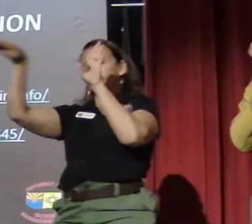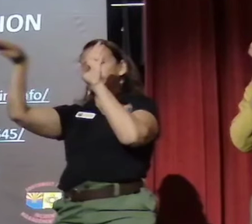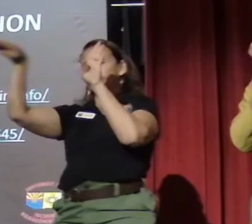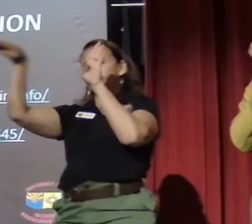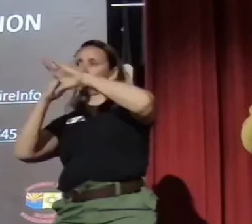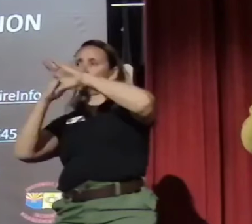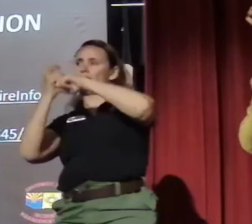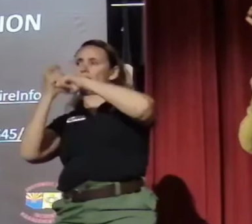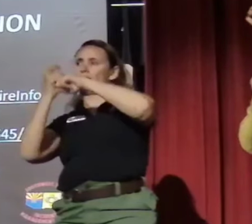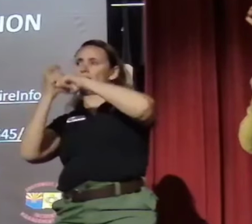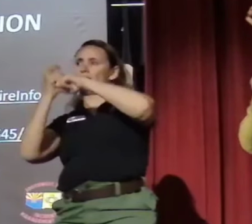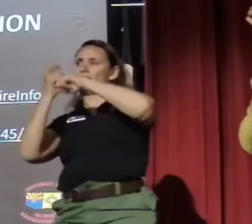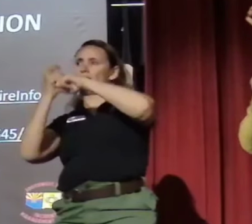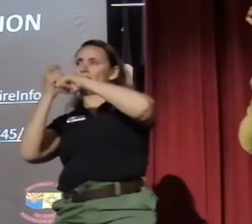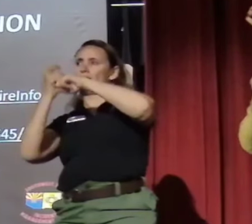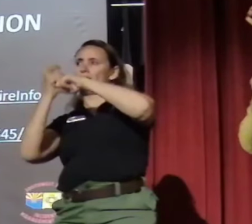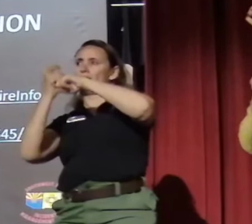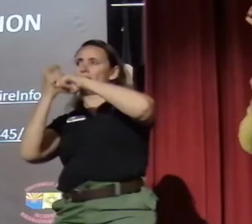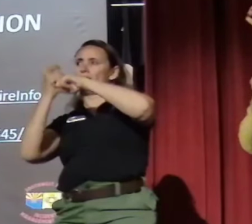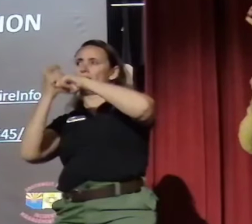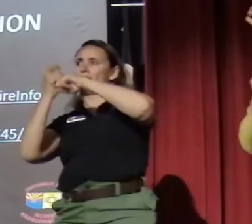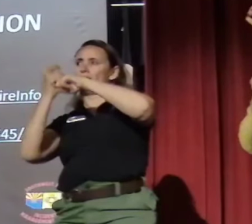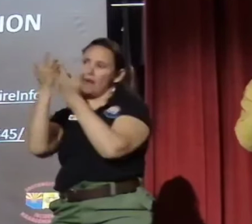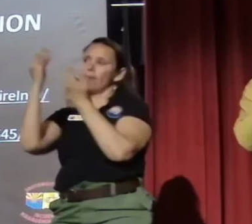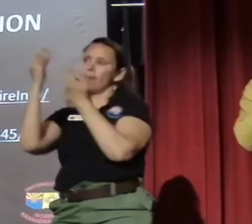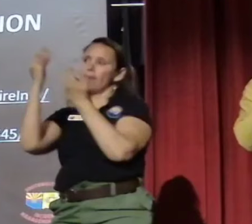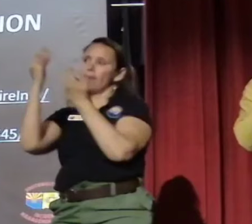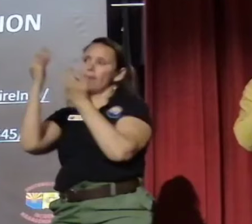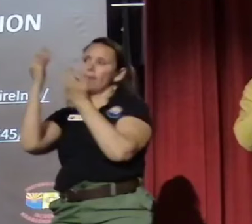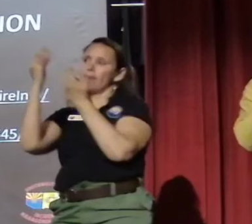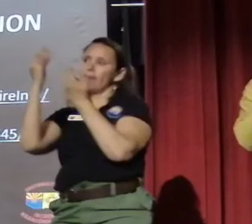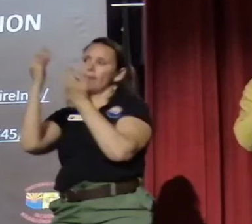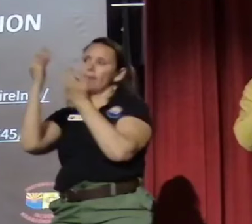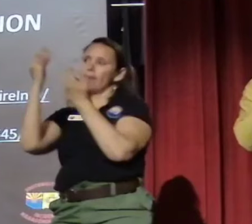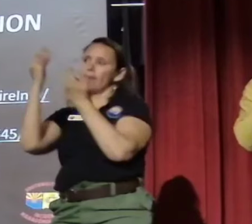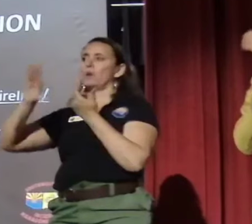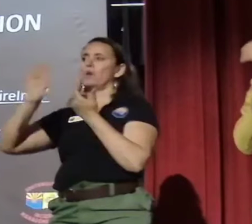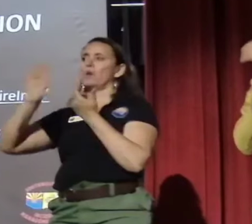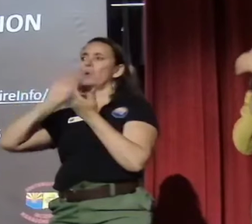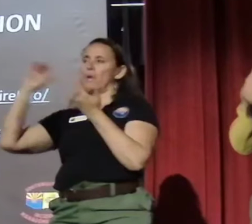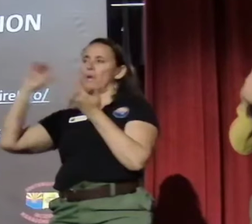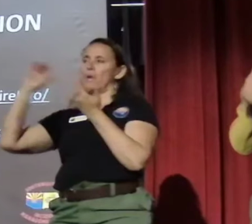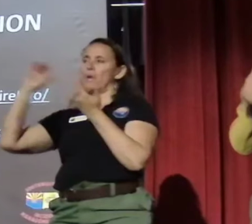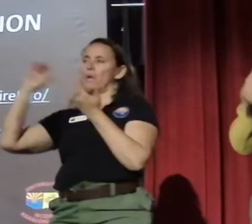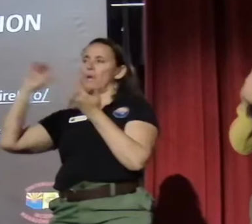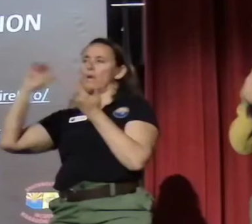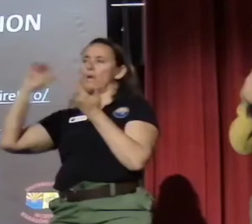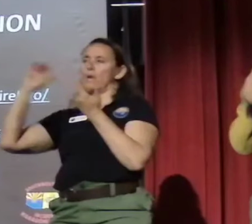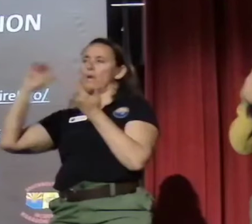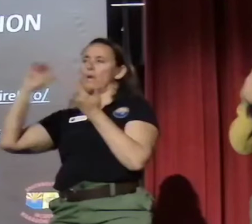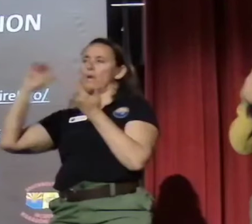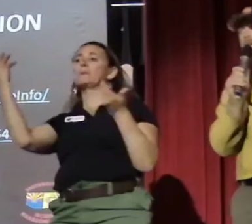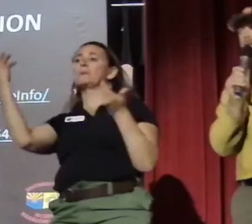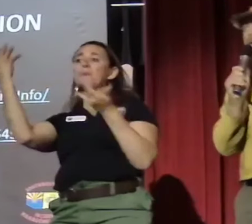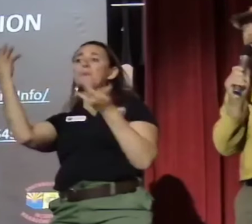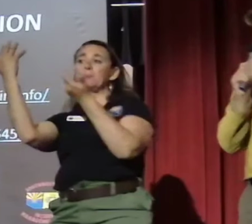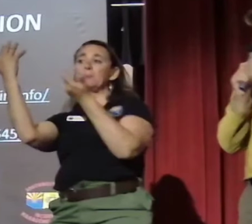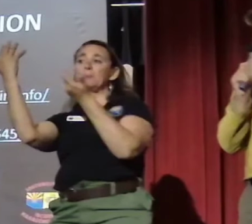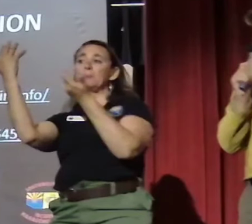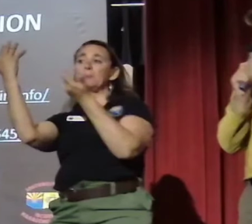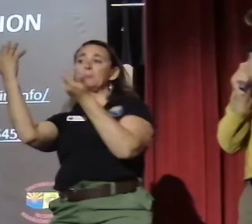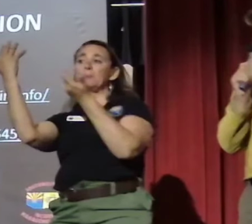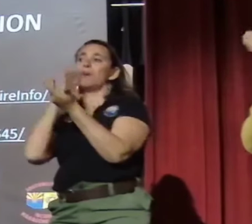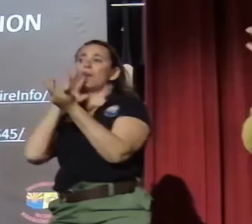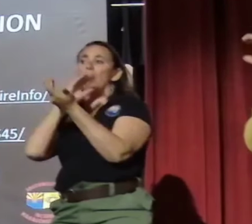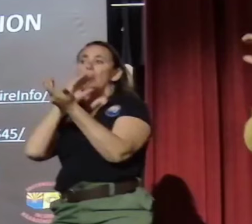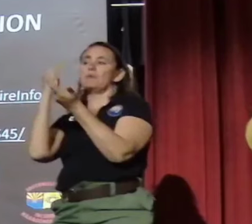oncoming main fire that's in Fossil Creek that we know is going to move to the north and east. It will move. We want to